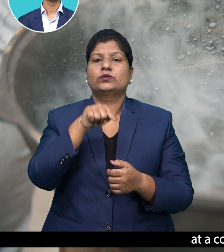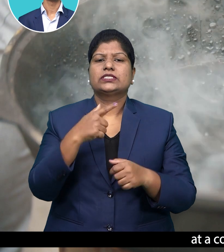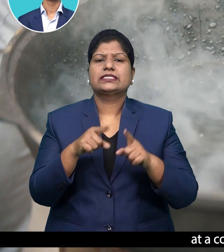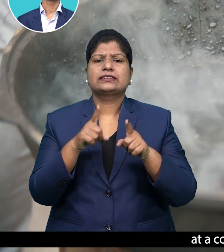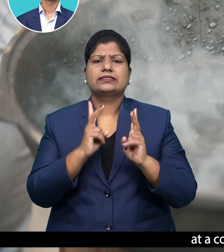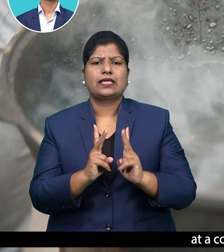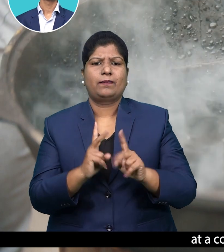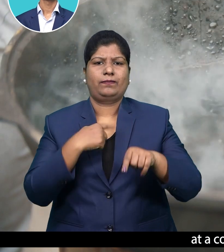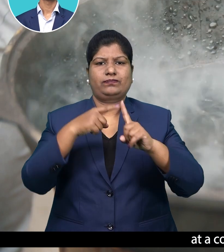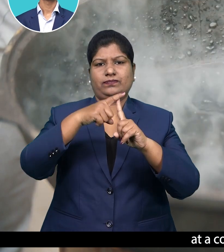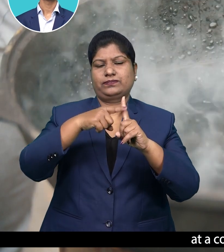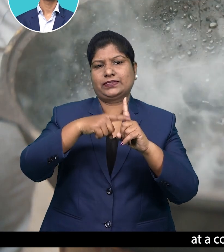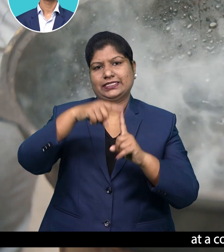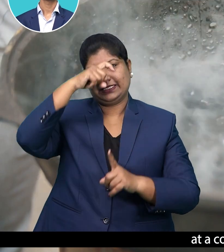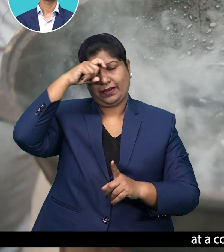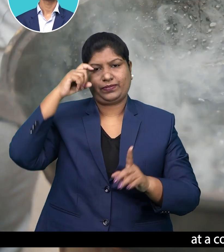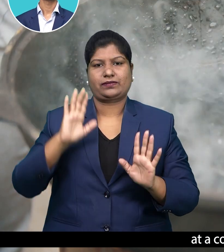temperature,